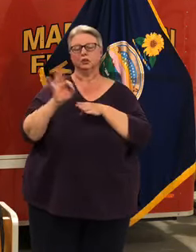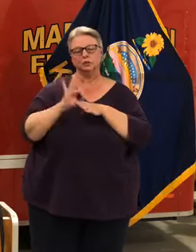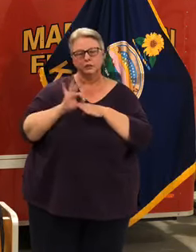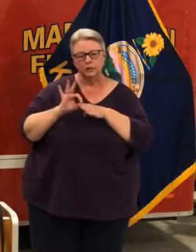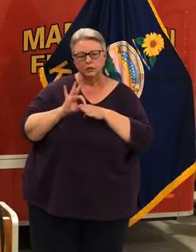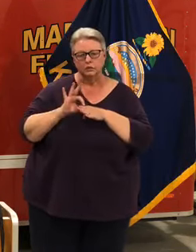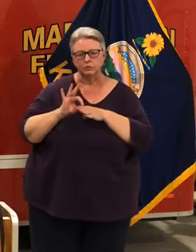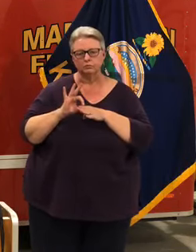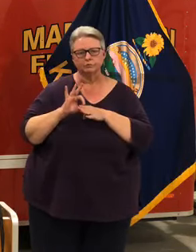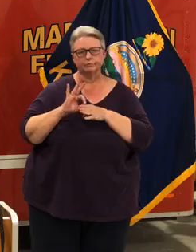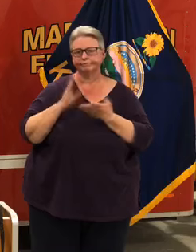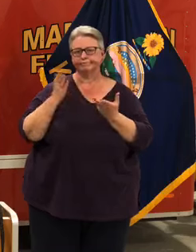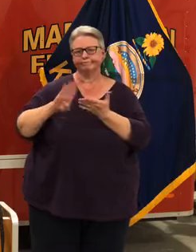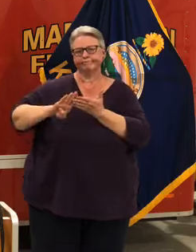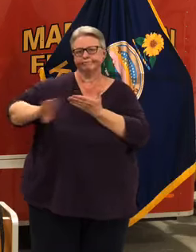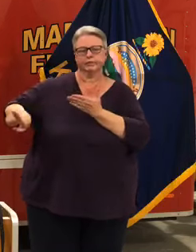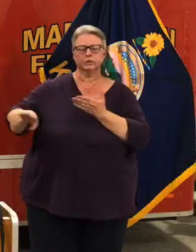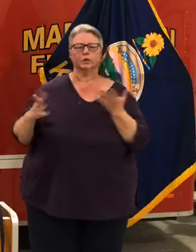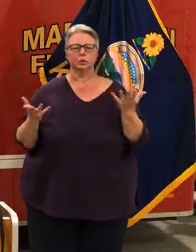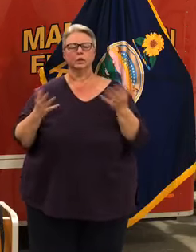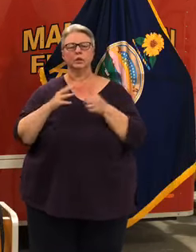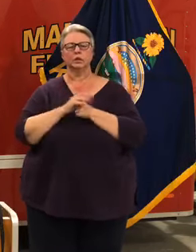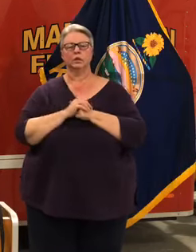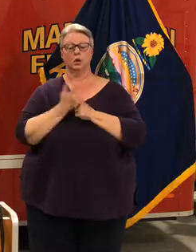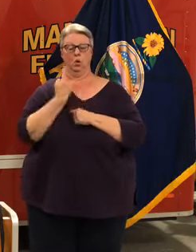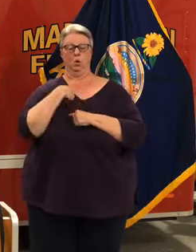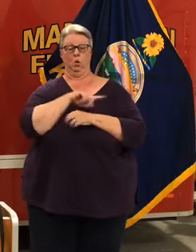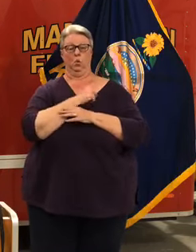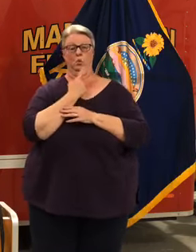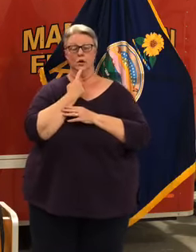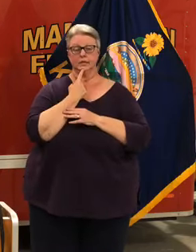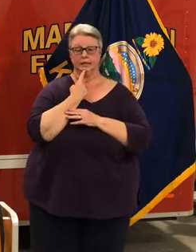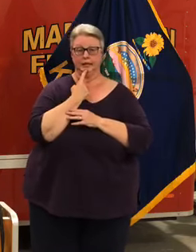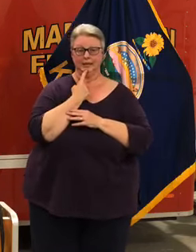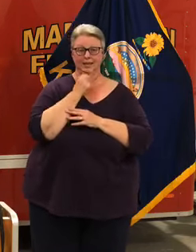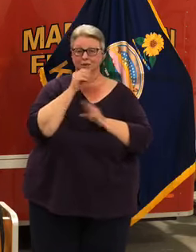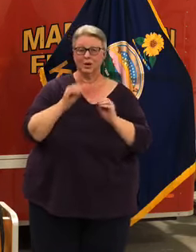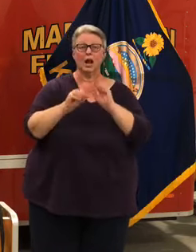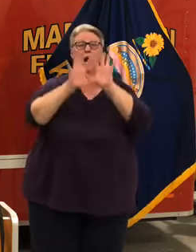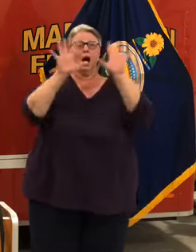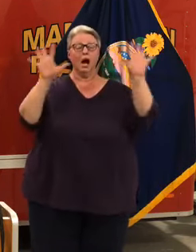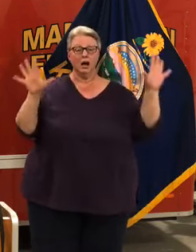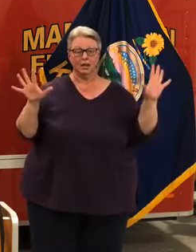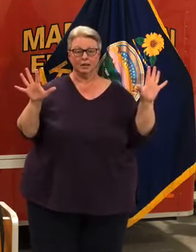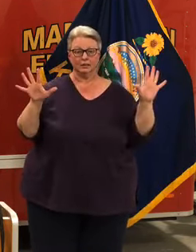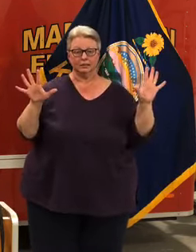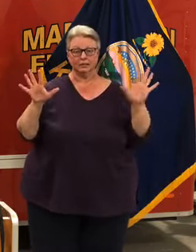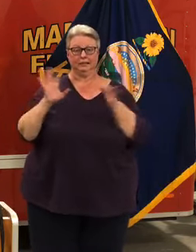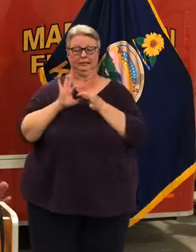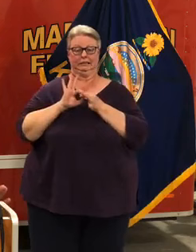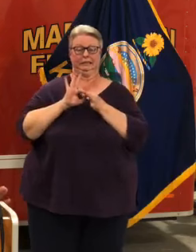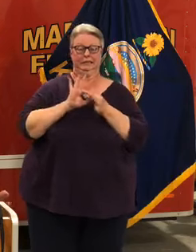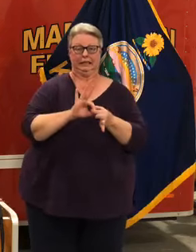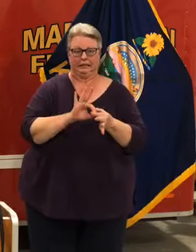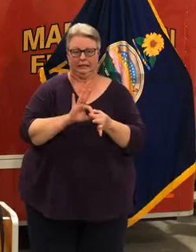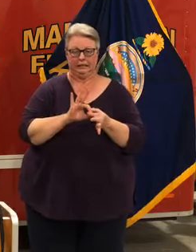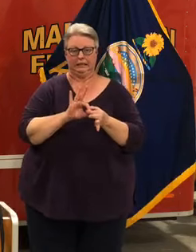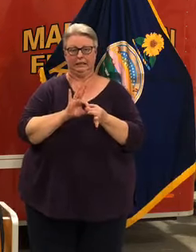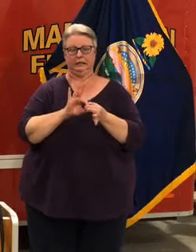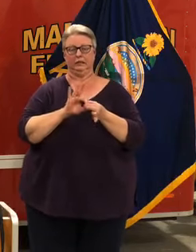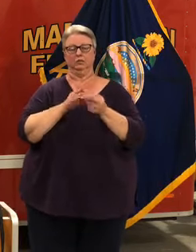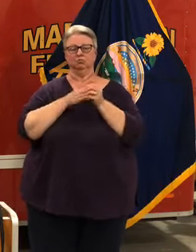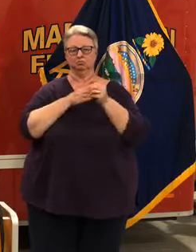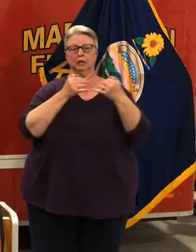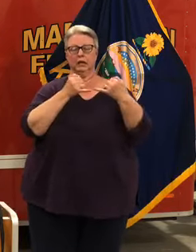that exemption. We're saying that if you don't obviously fall under that exception, you